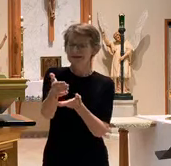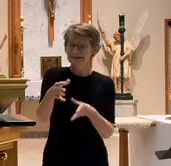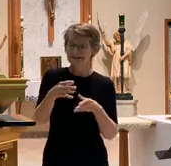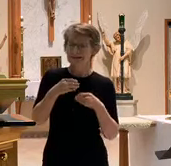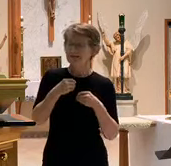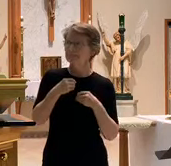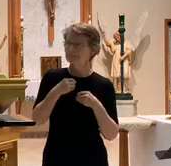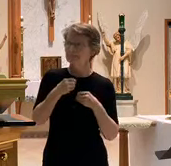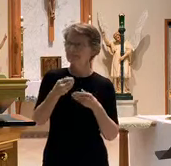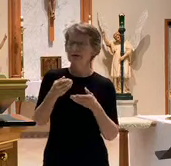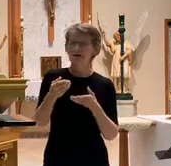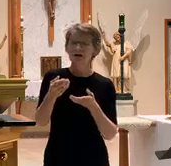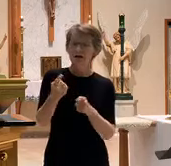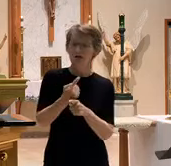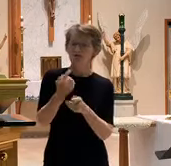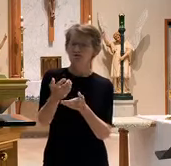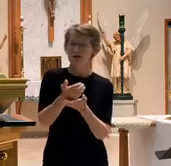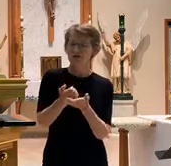righteous man's reward.